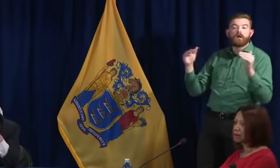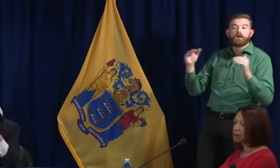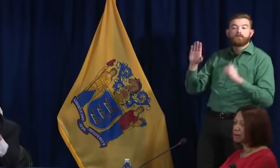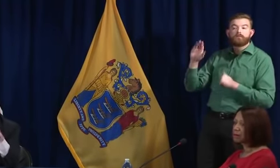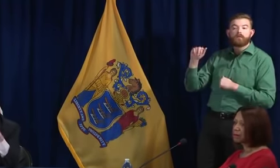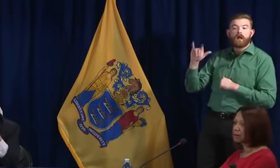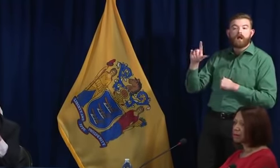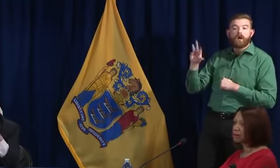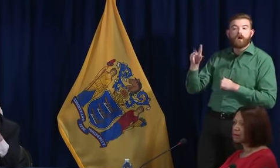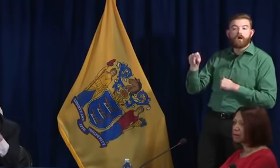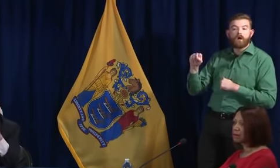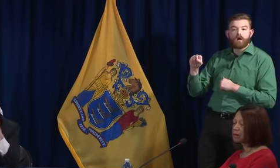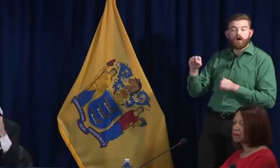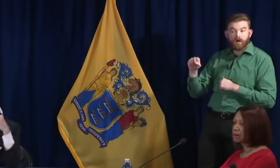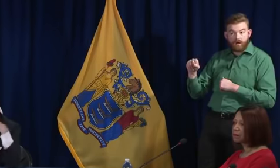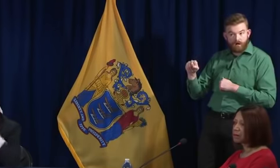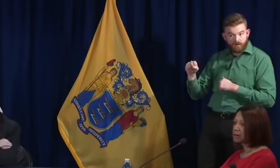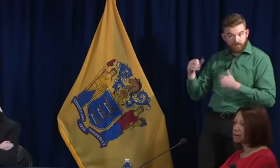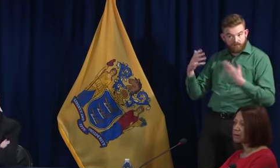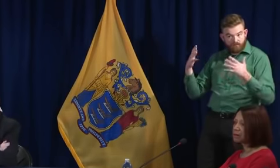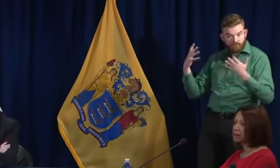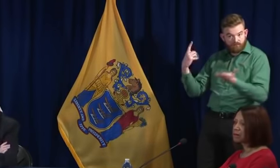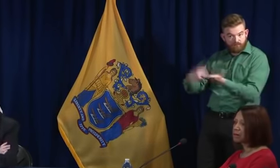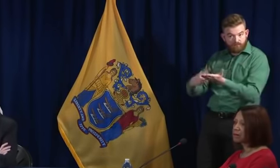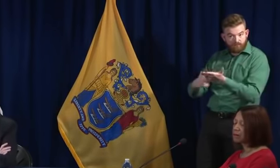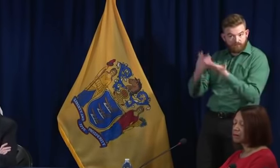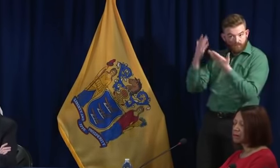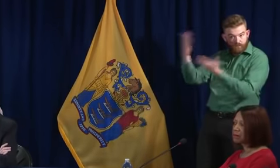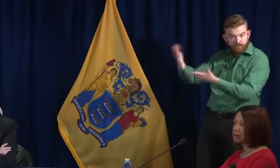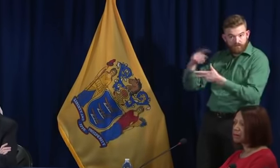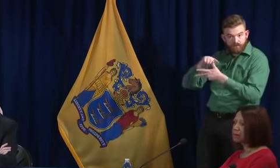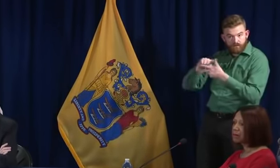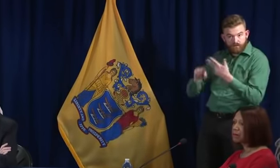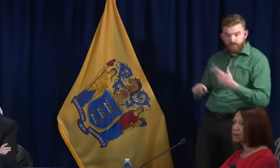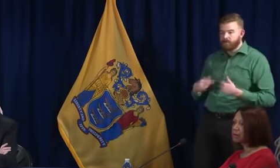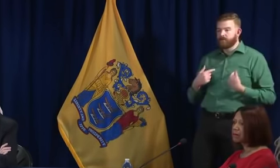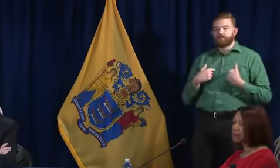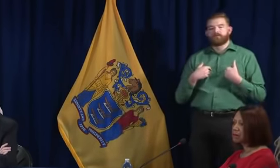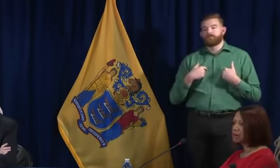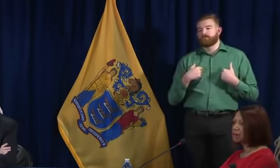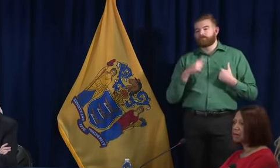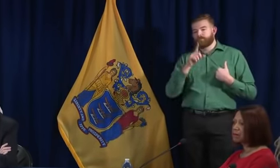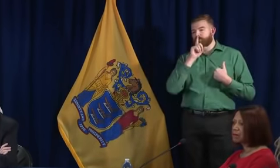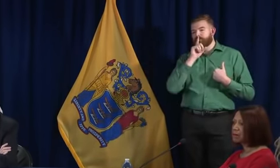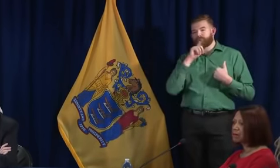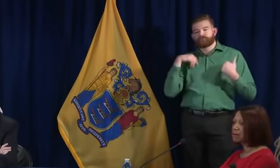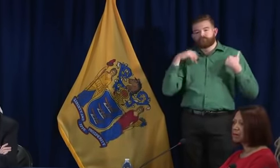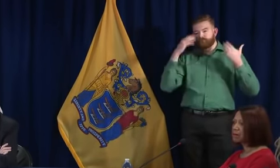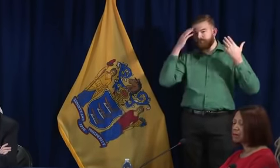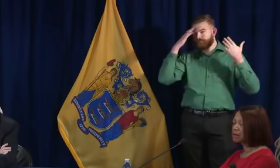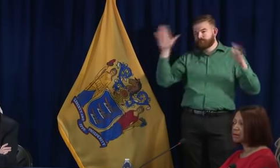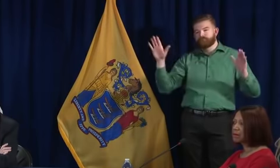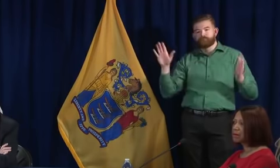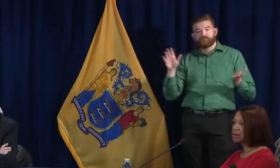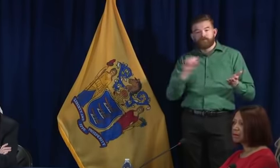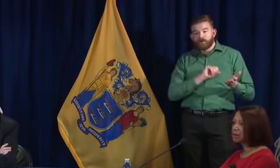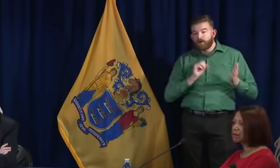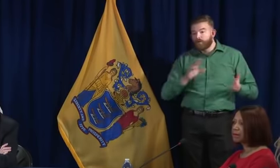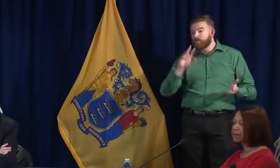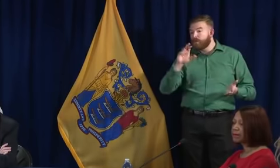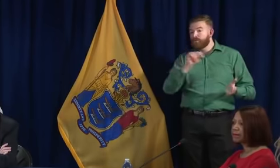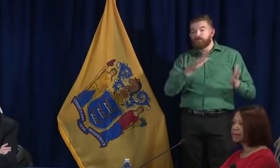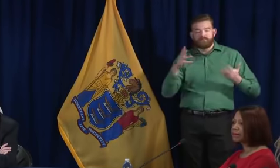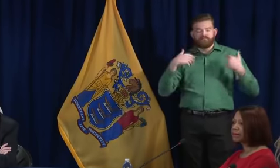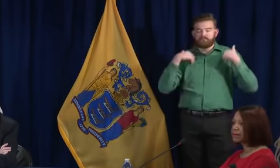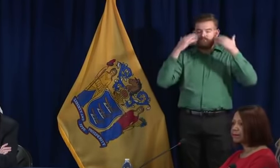se about bailouts. I actually don't even know what Senator Warren's plan or proposal but I will say this, I don't know what form